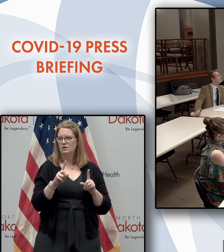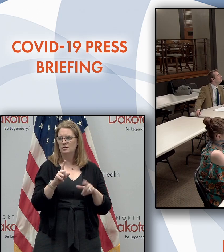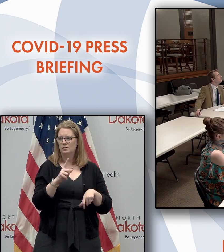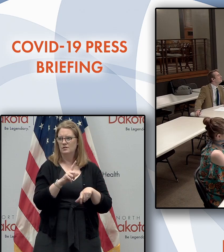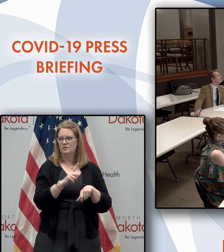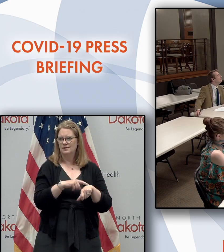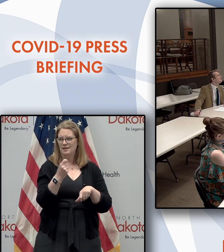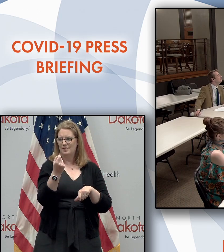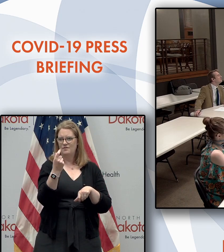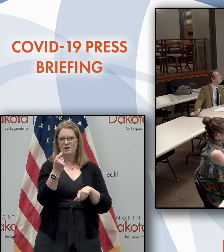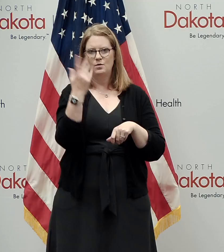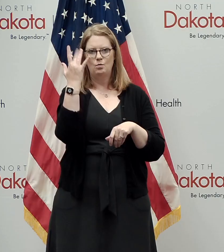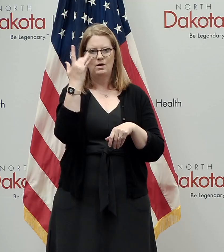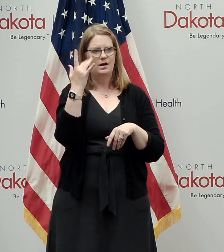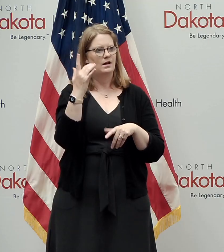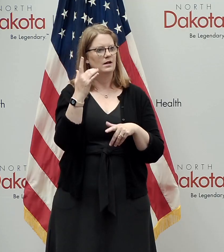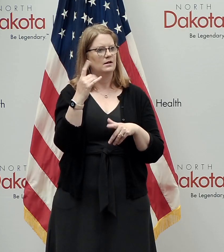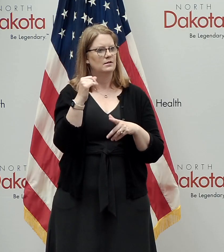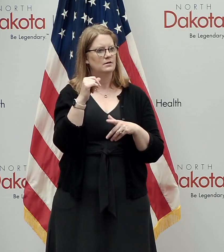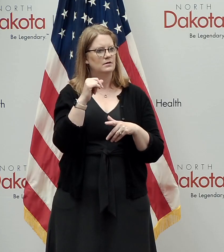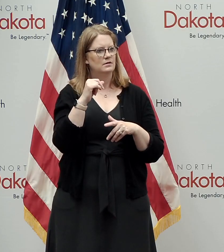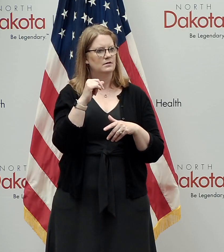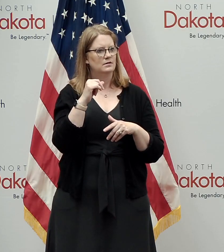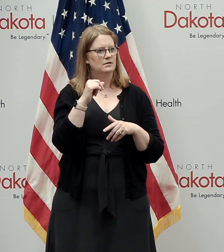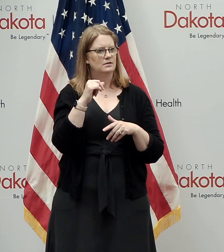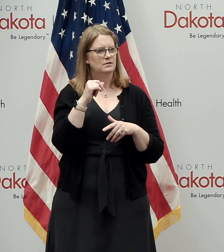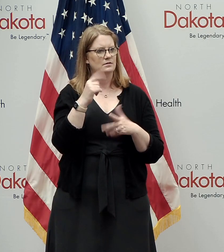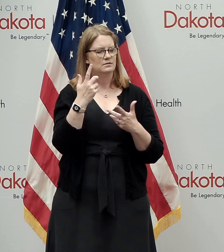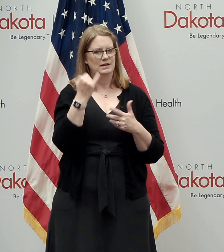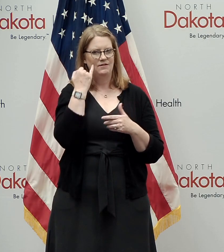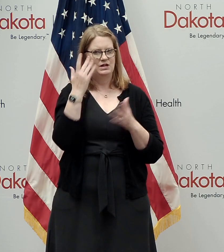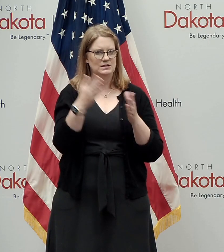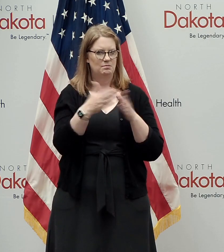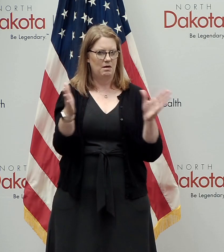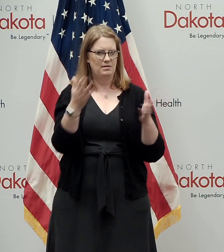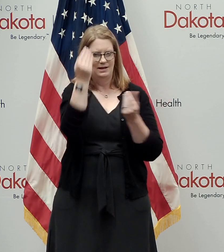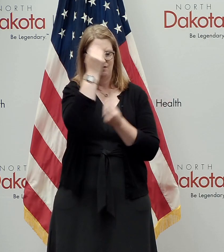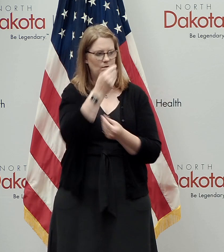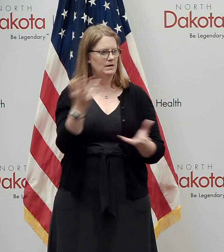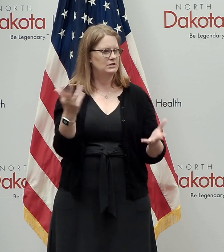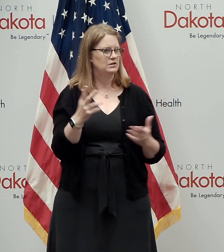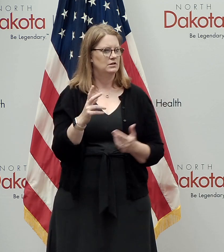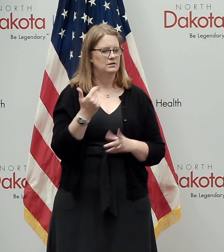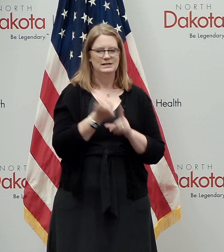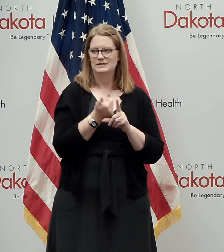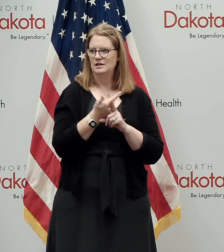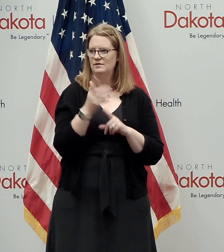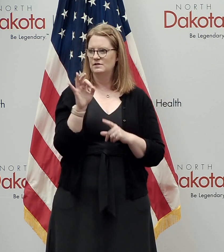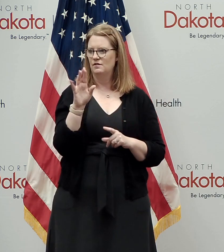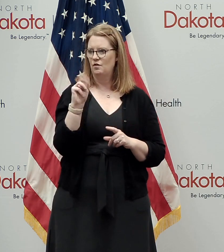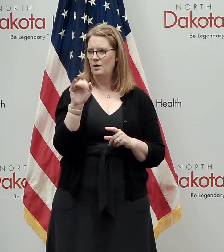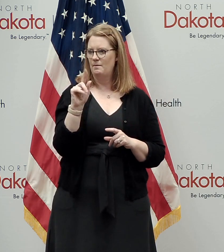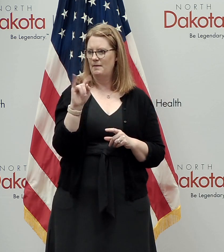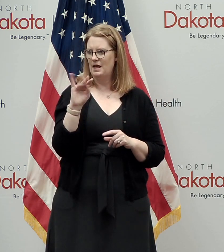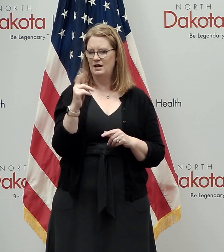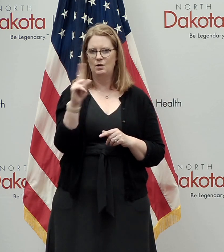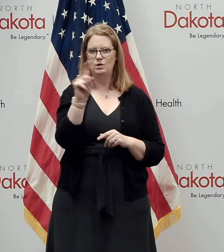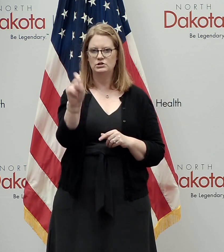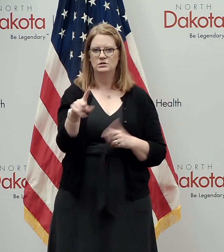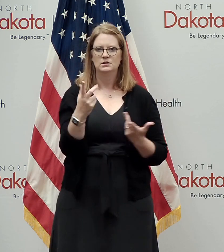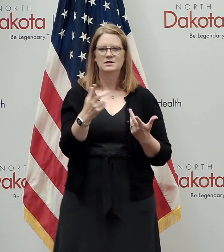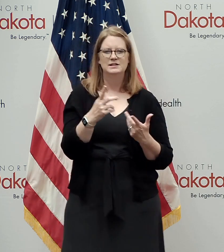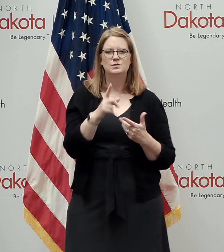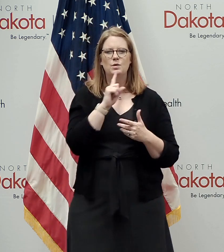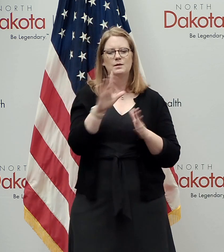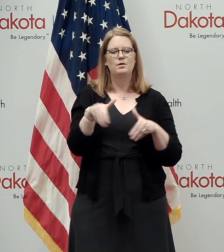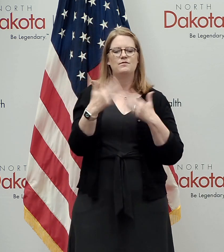a.m.? I don't see any reason why it couldn't be. If it's public data, then it's just a formatting question. So we'll, if we can make it easier,